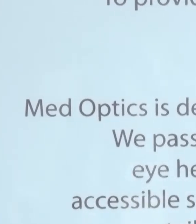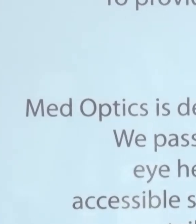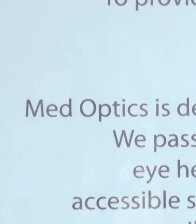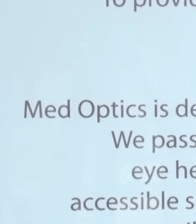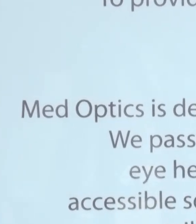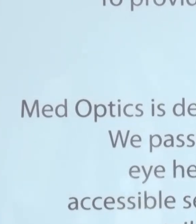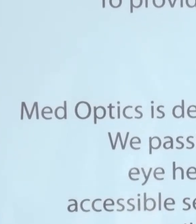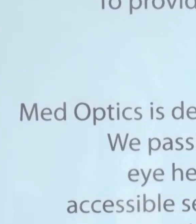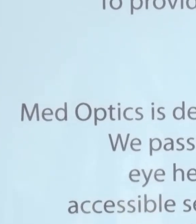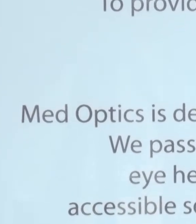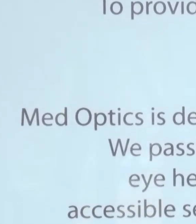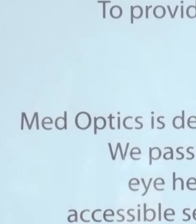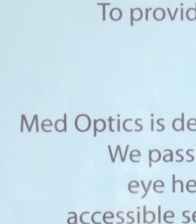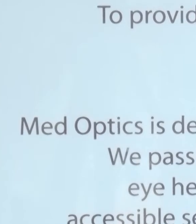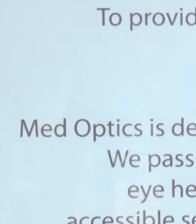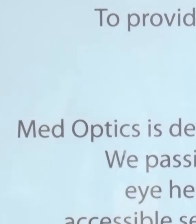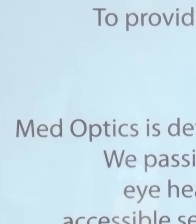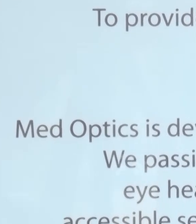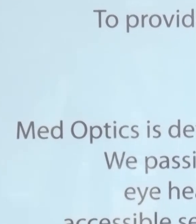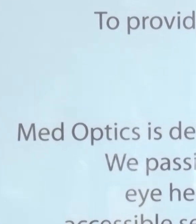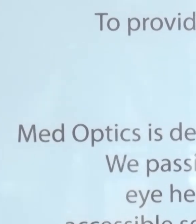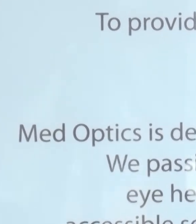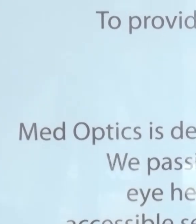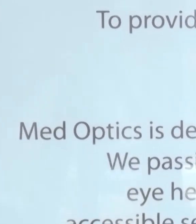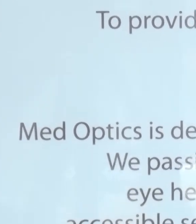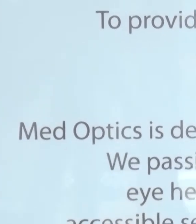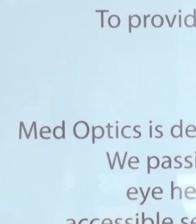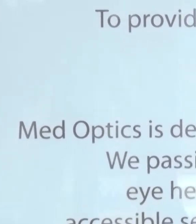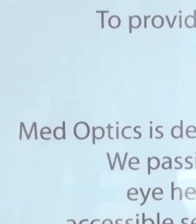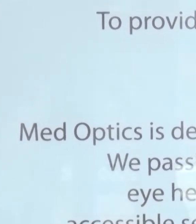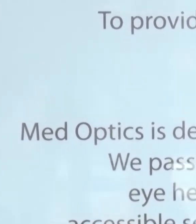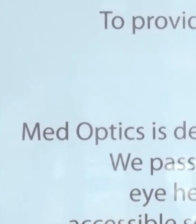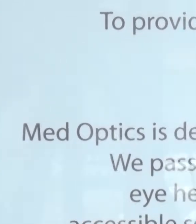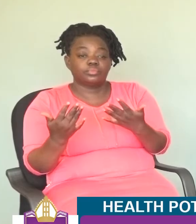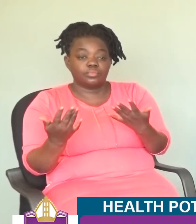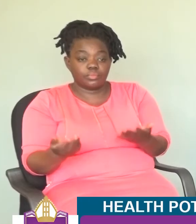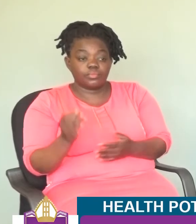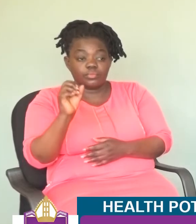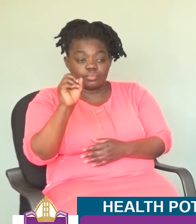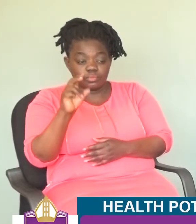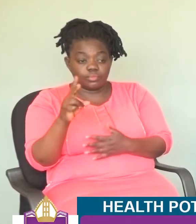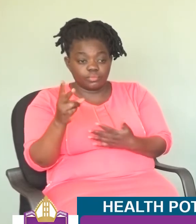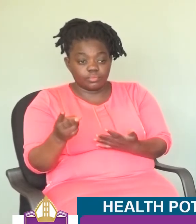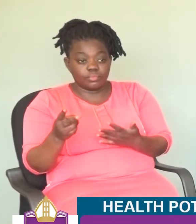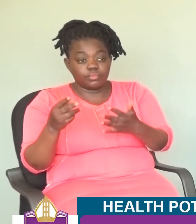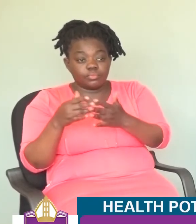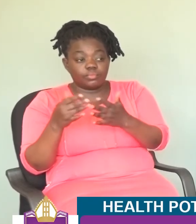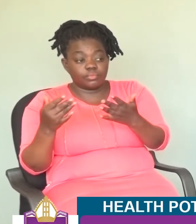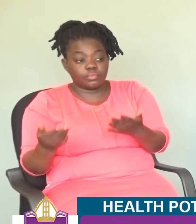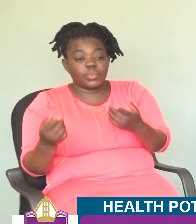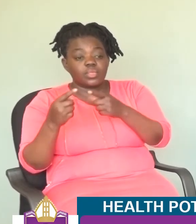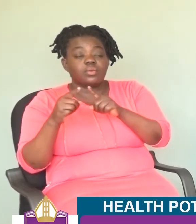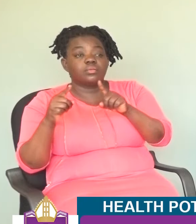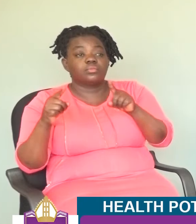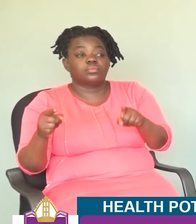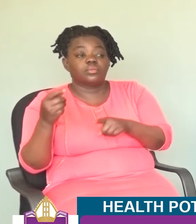front of them must be smooth all the time. Okay, God is designing it so that it's nice and smooth and there should be no obstruction of it. So in the